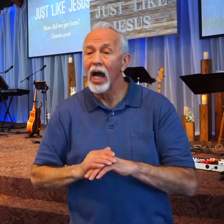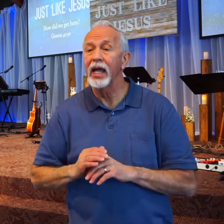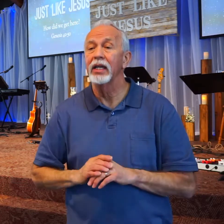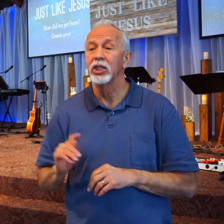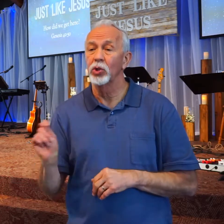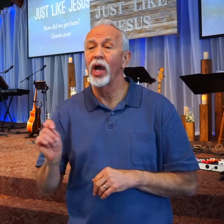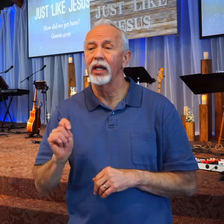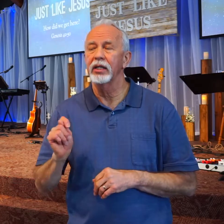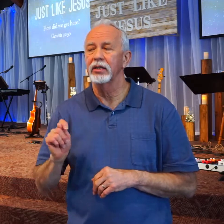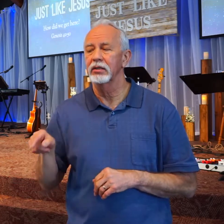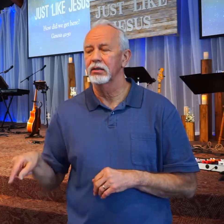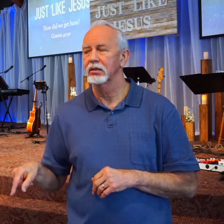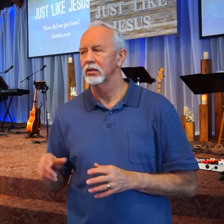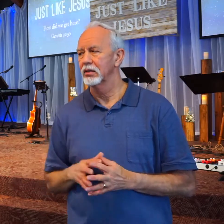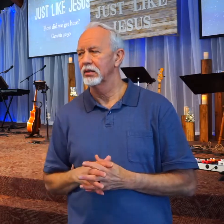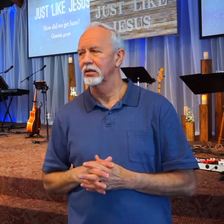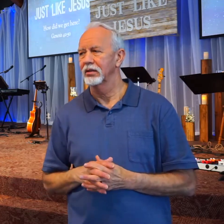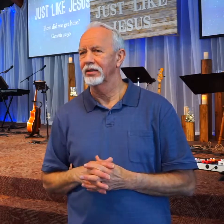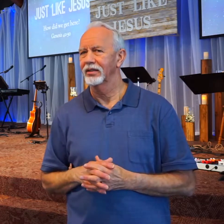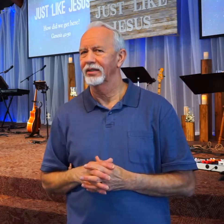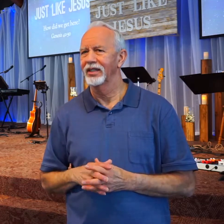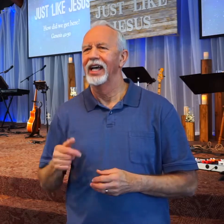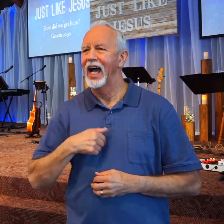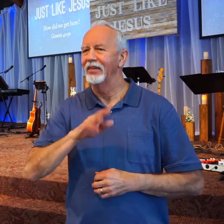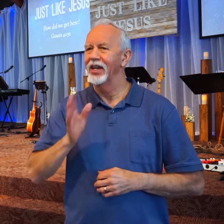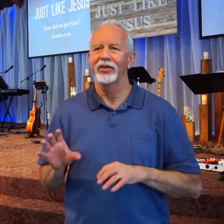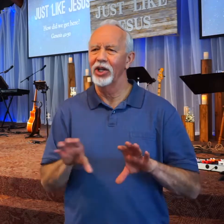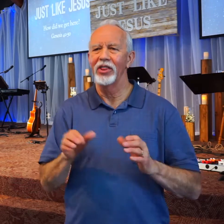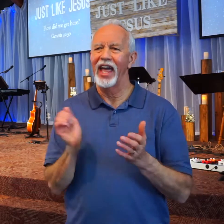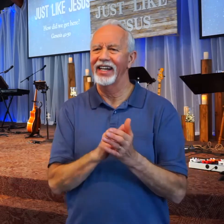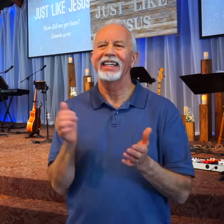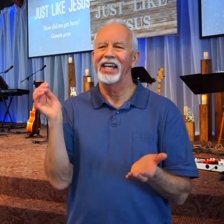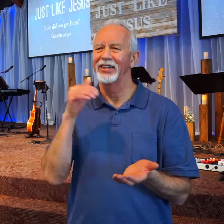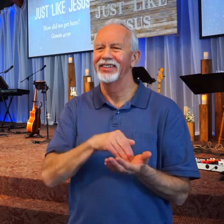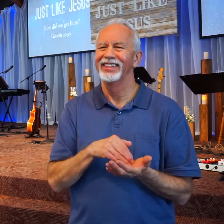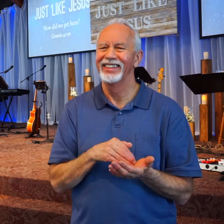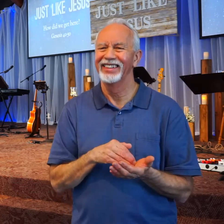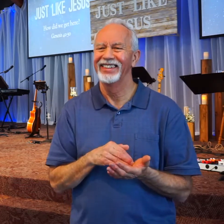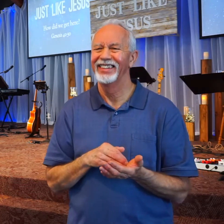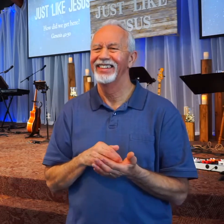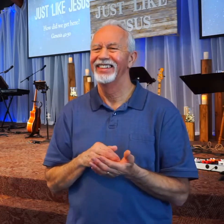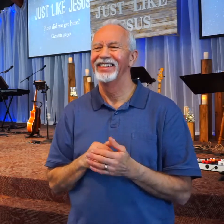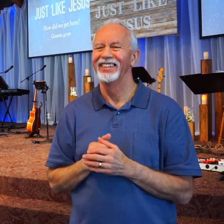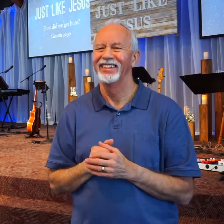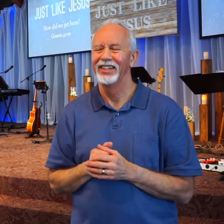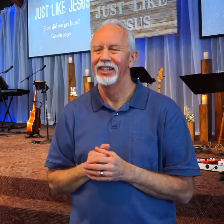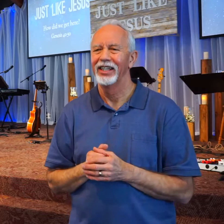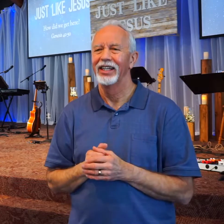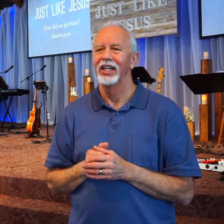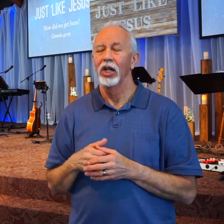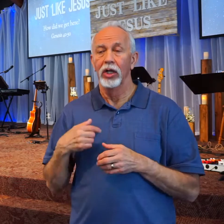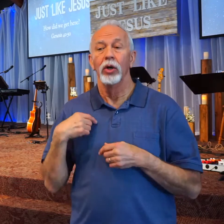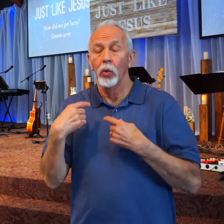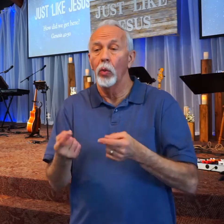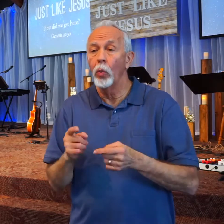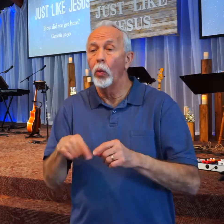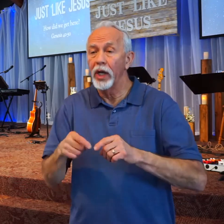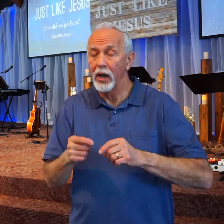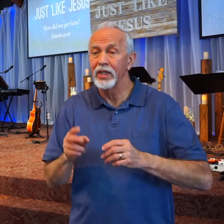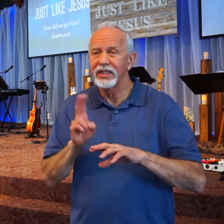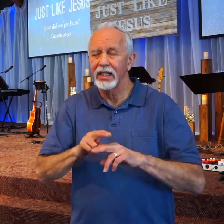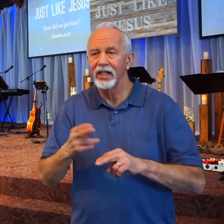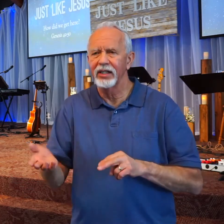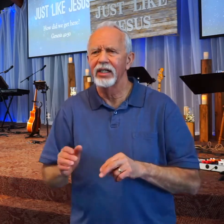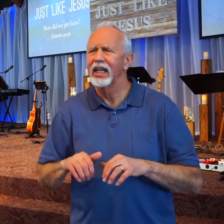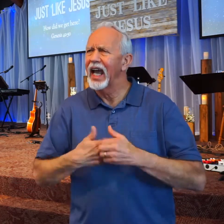commode." I have never done that again, let me just say. But while I was sitting there and she said that, I thought,